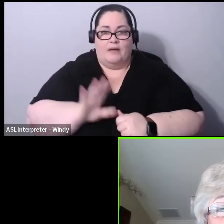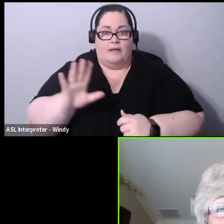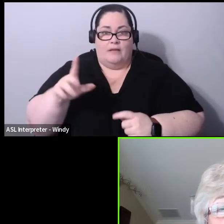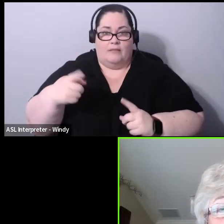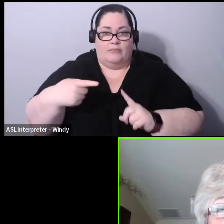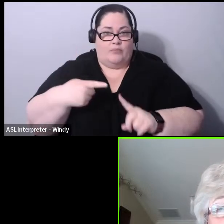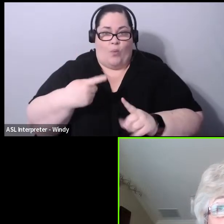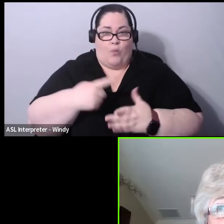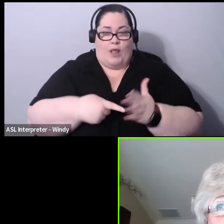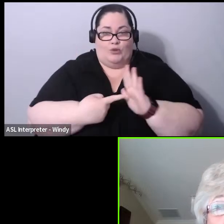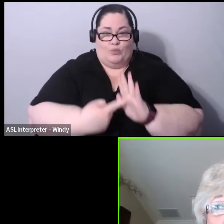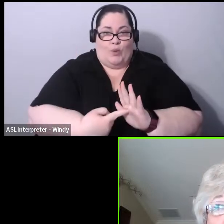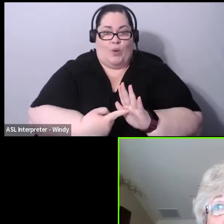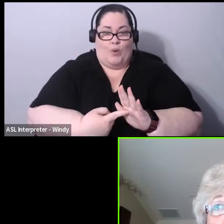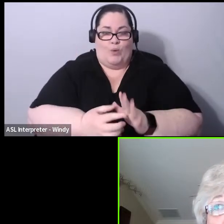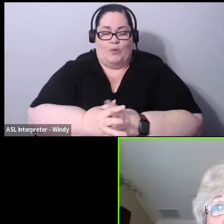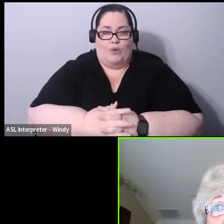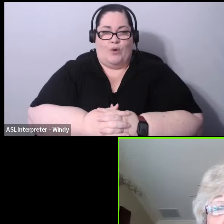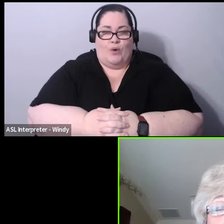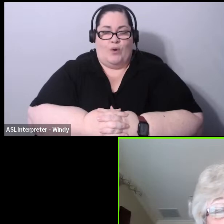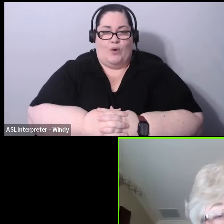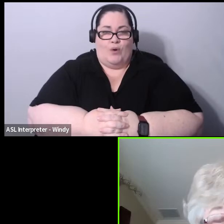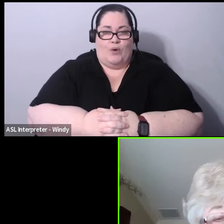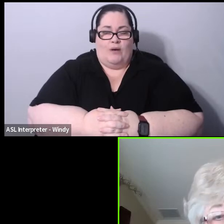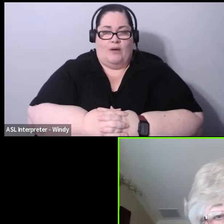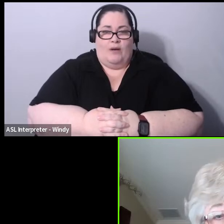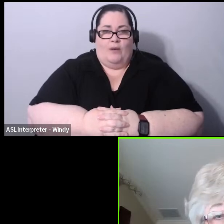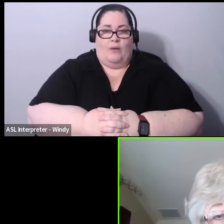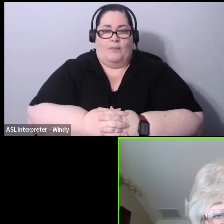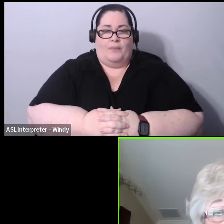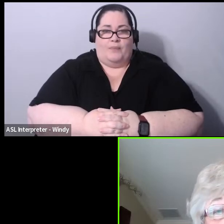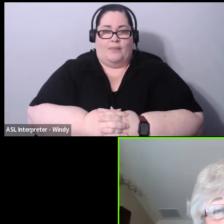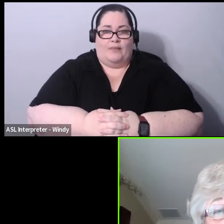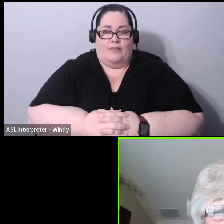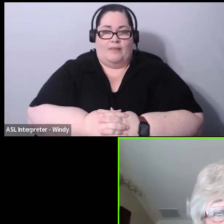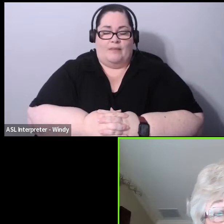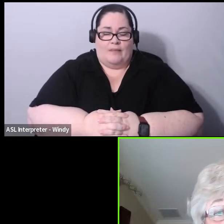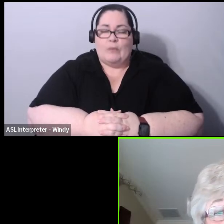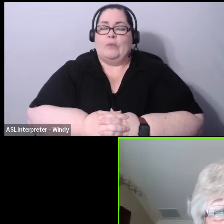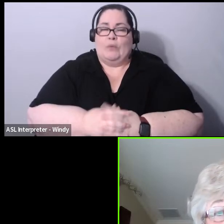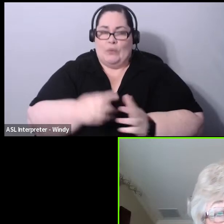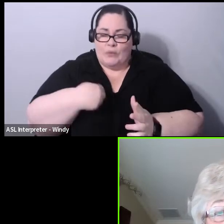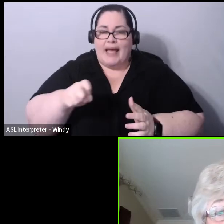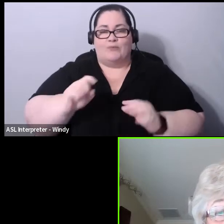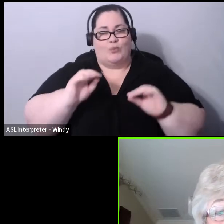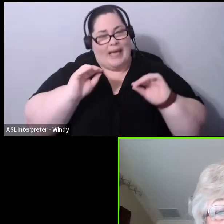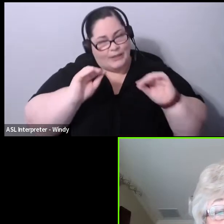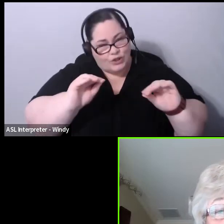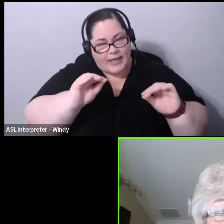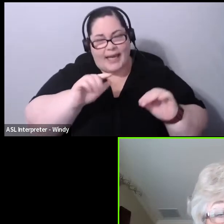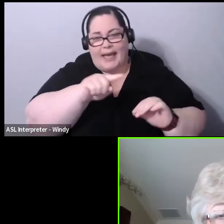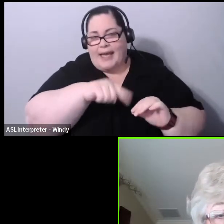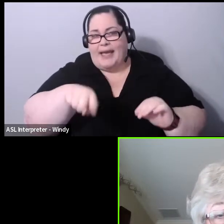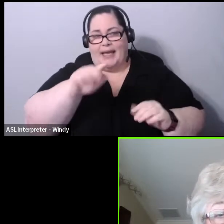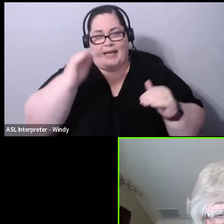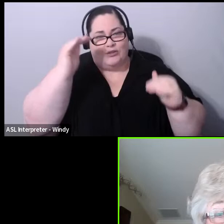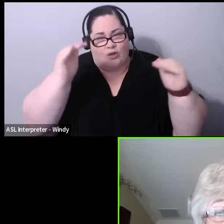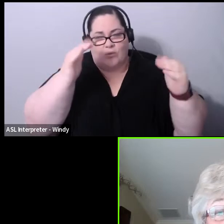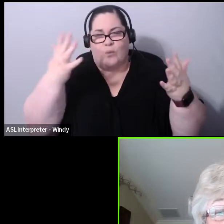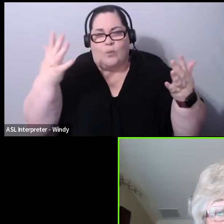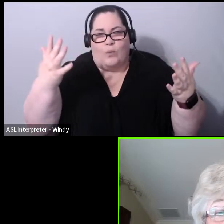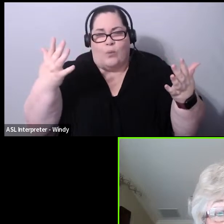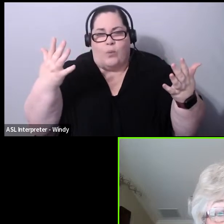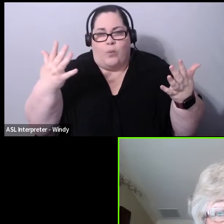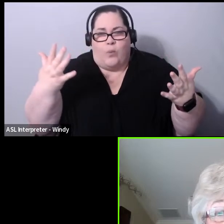that we really need to educate adults about what it